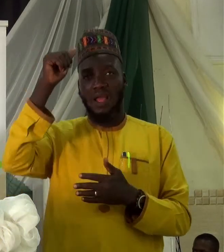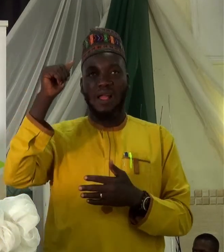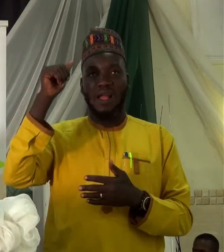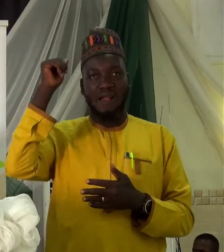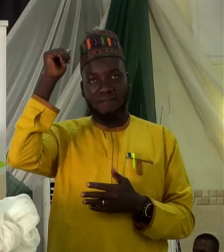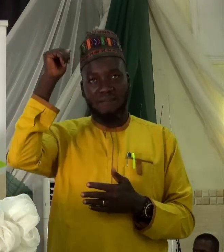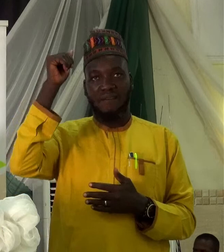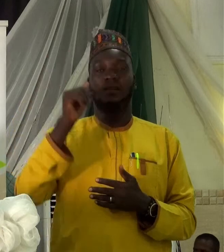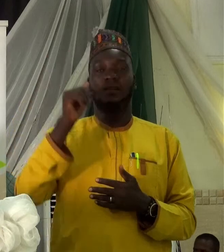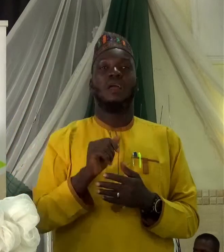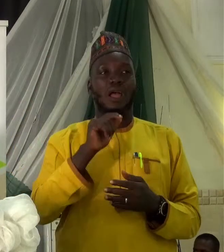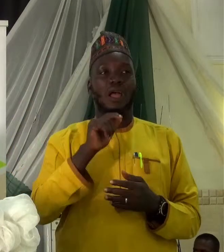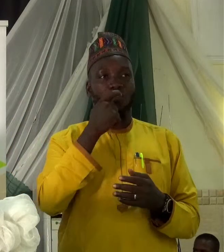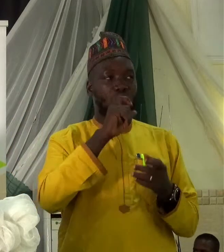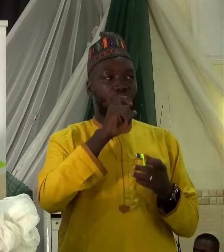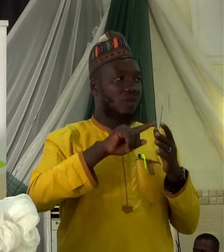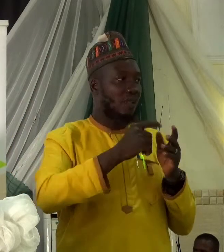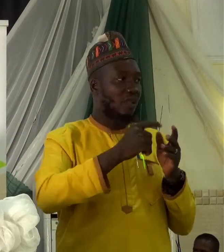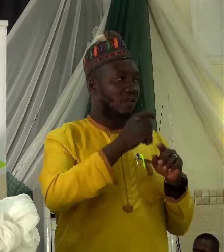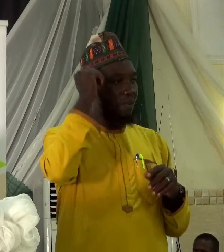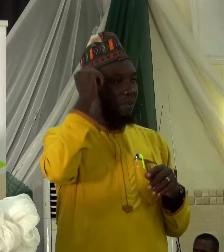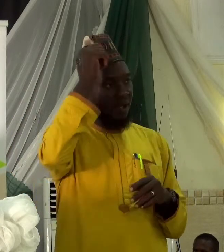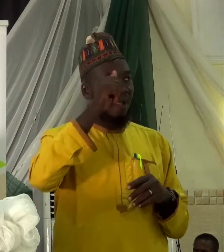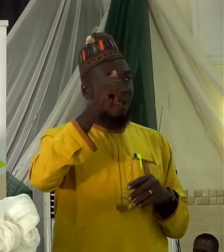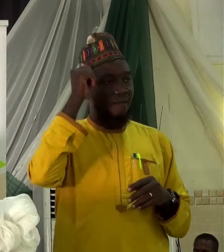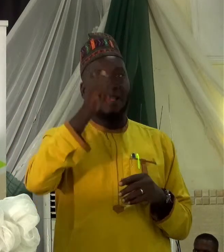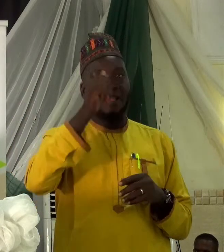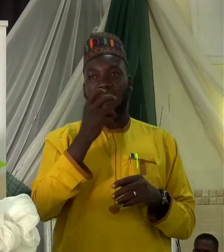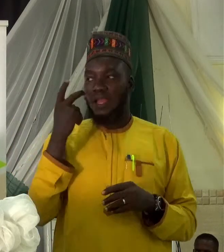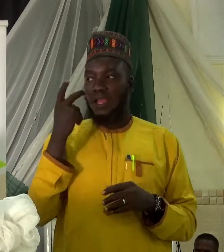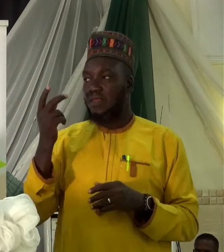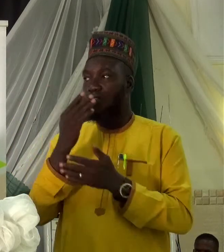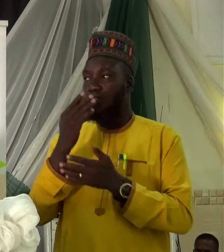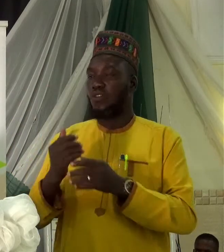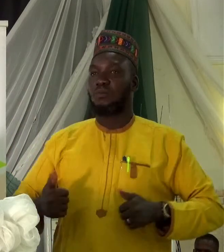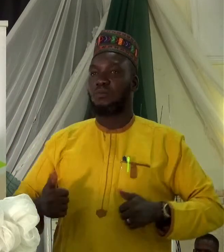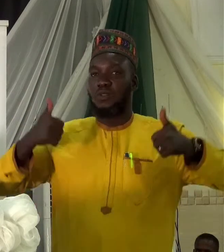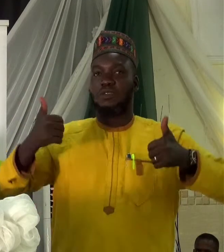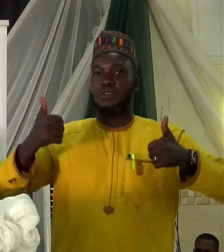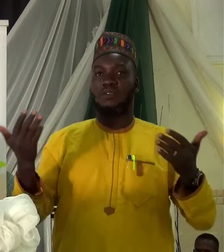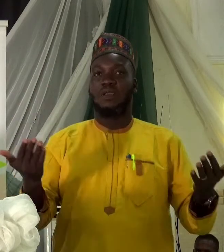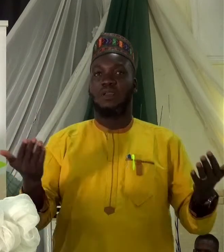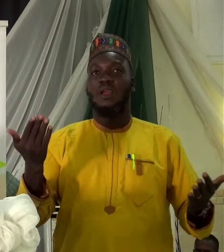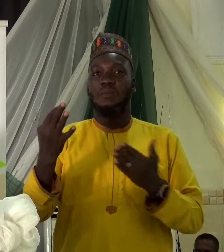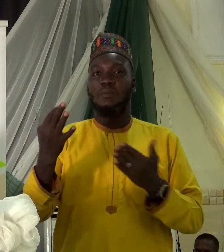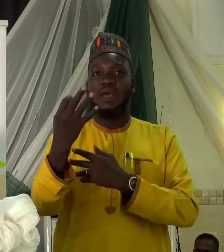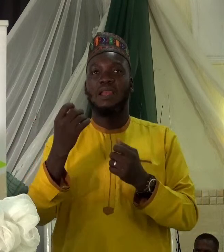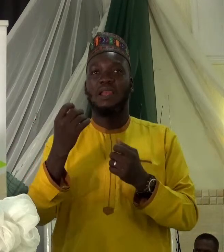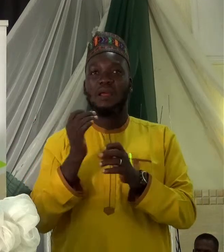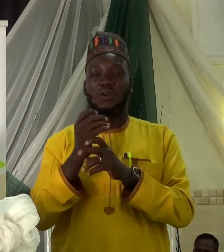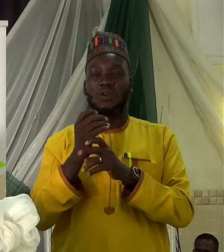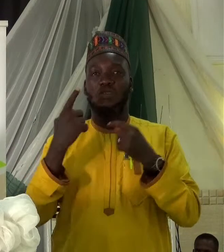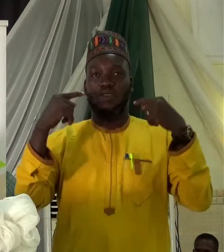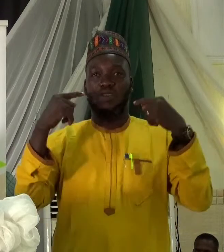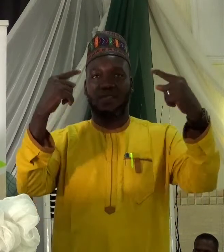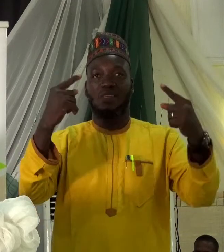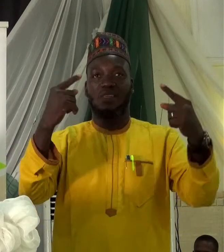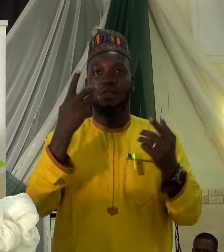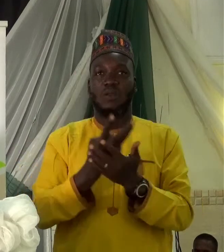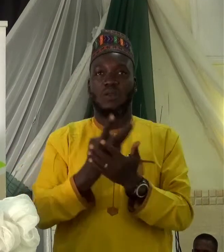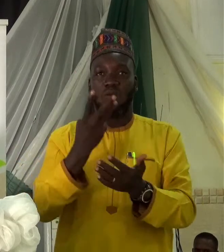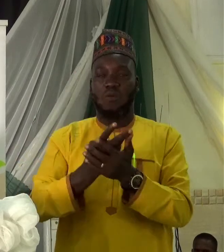tele mo si ti oloye kan na tan ti wa nbi olo je ki gbogbo o gole ayo agun le